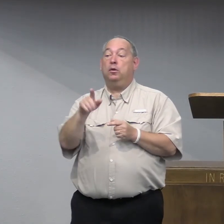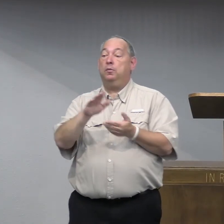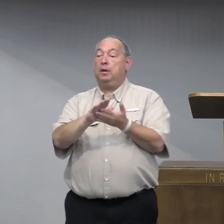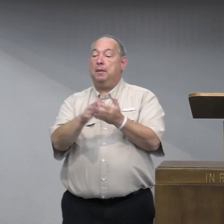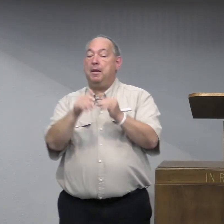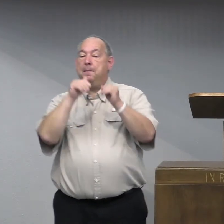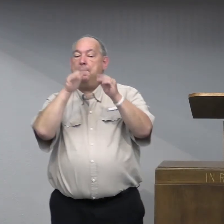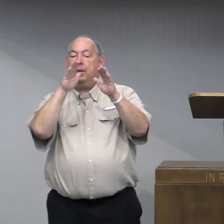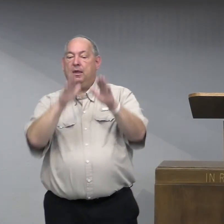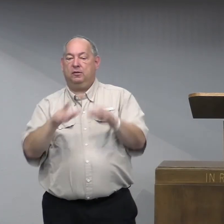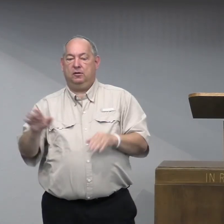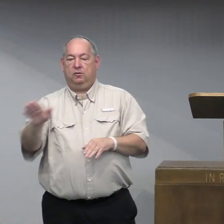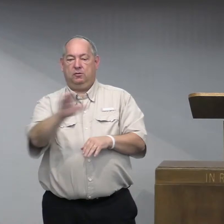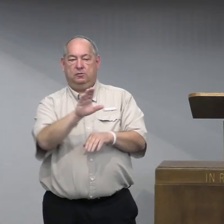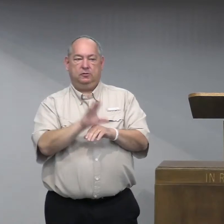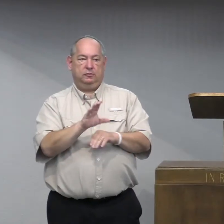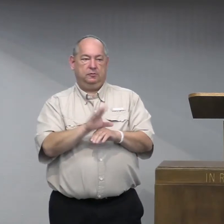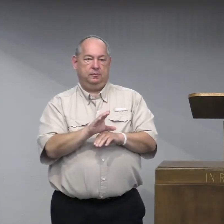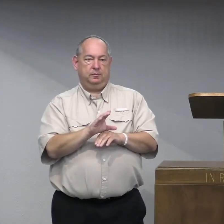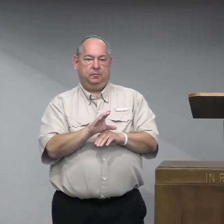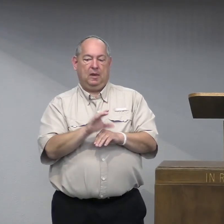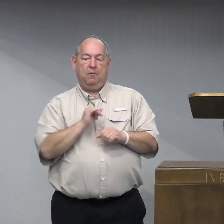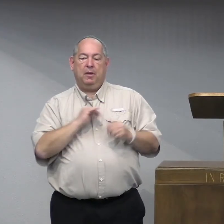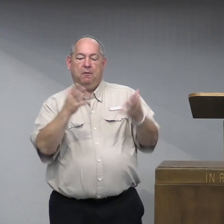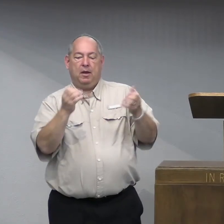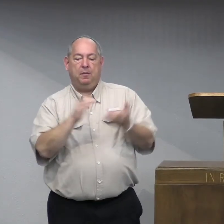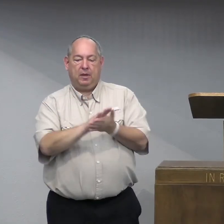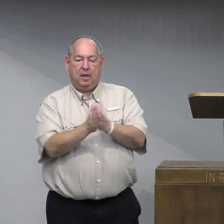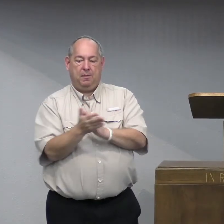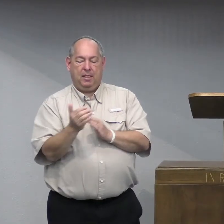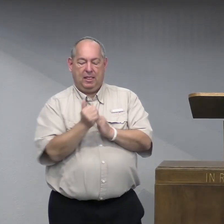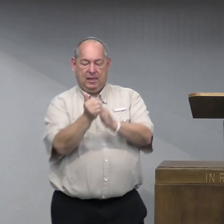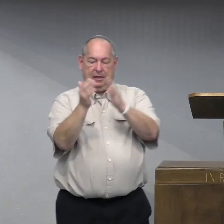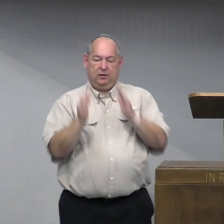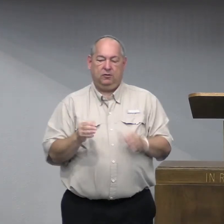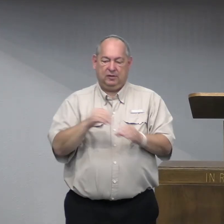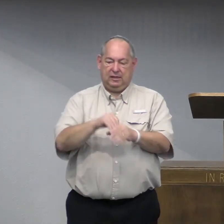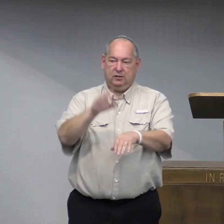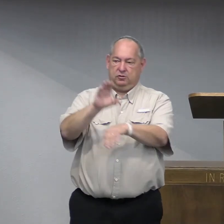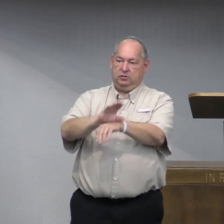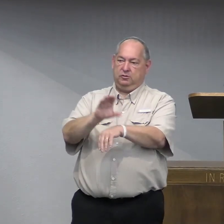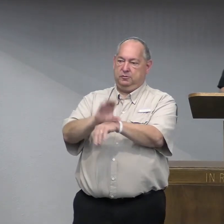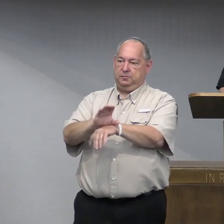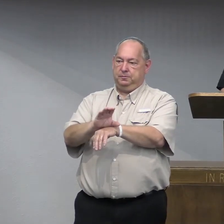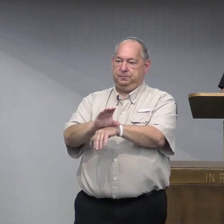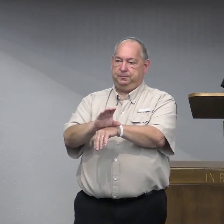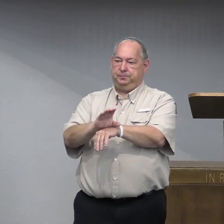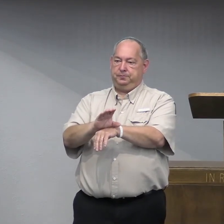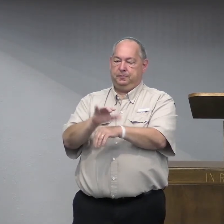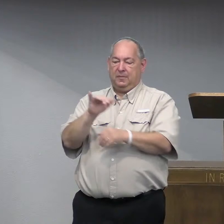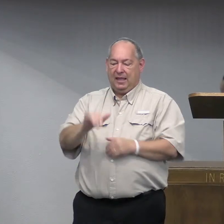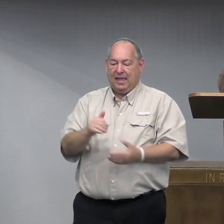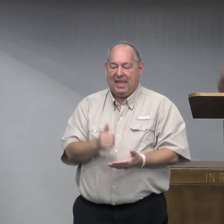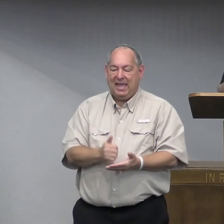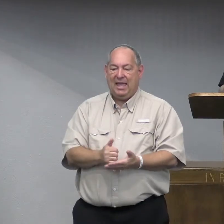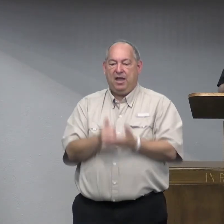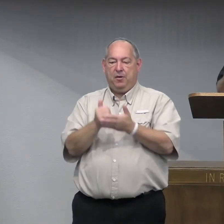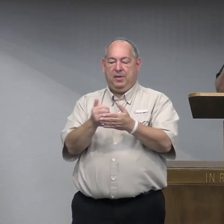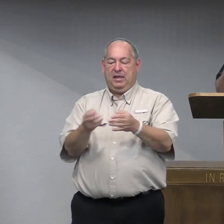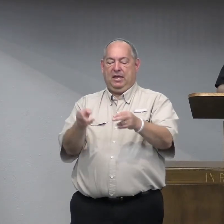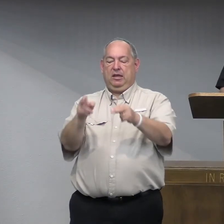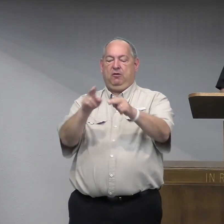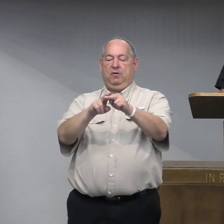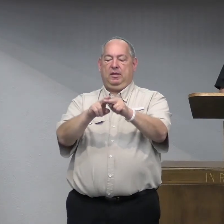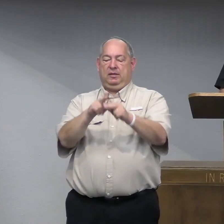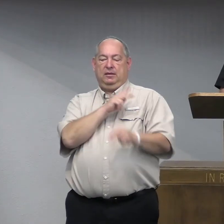your congregation? We want to be leaders in the church that help increase